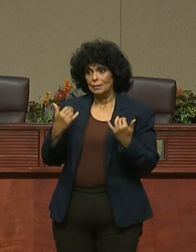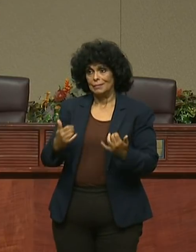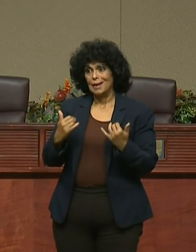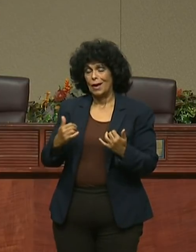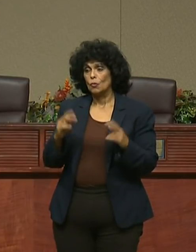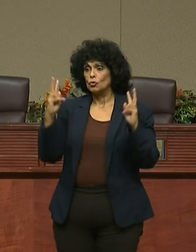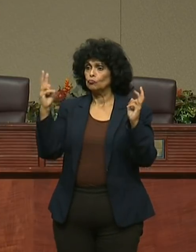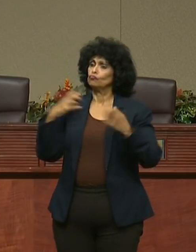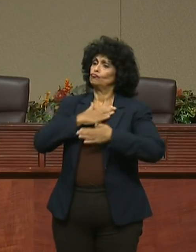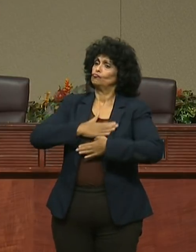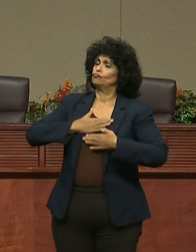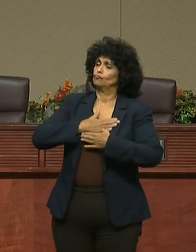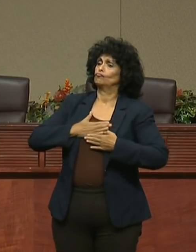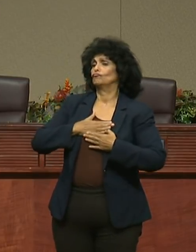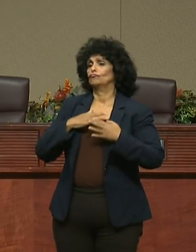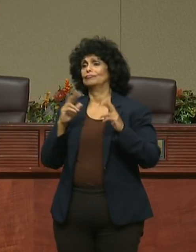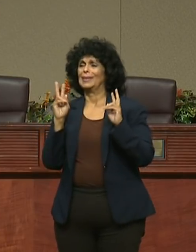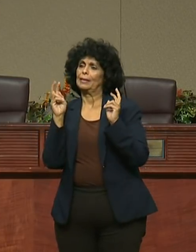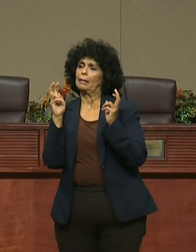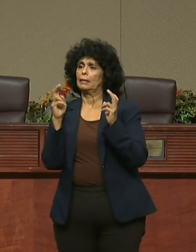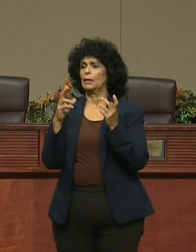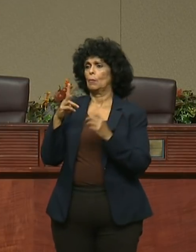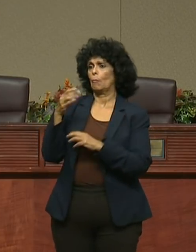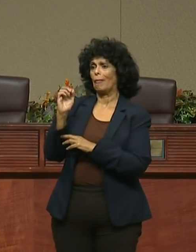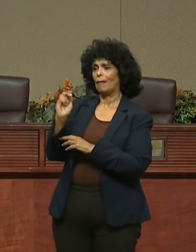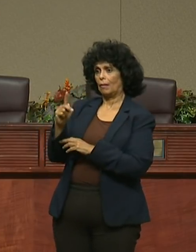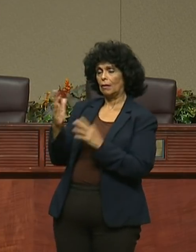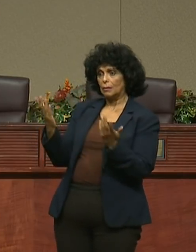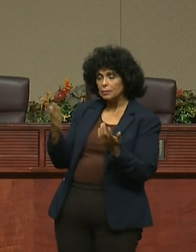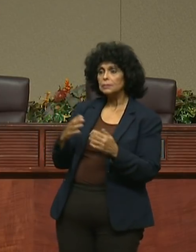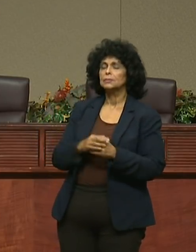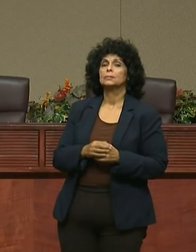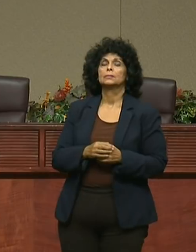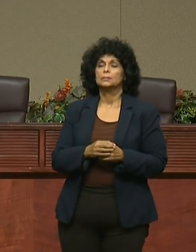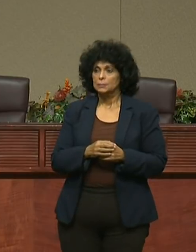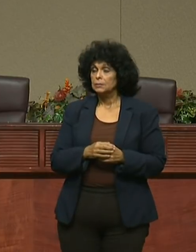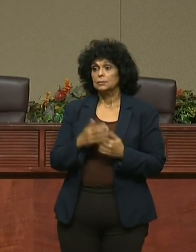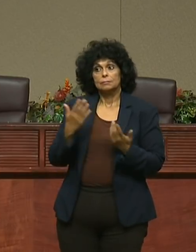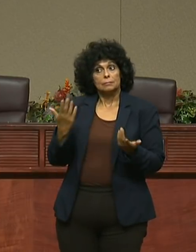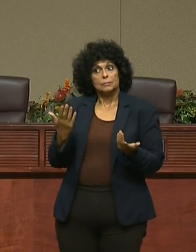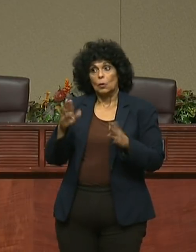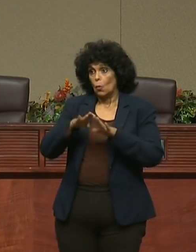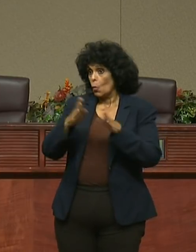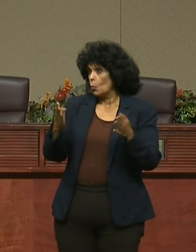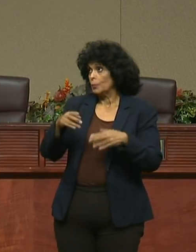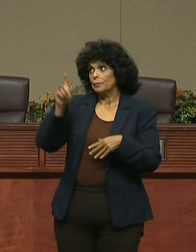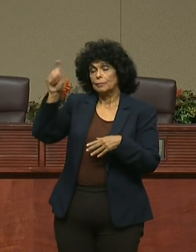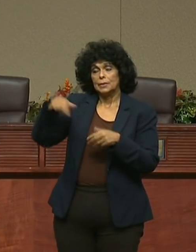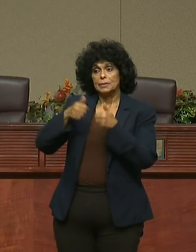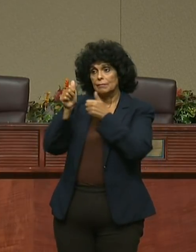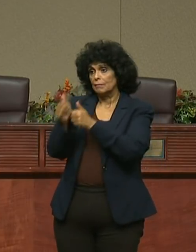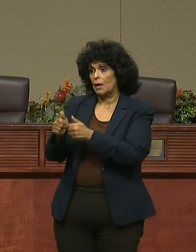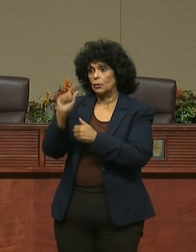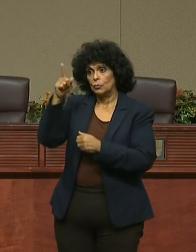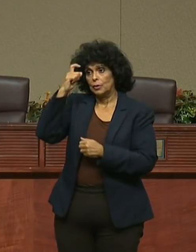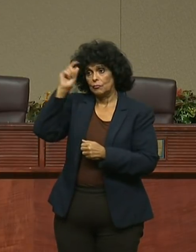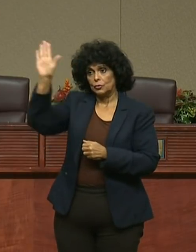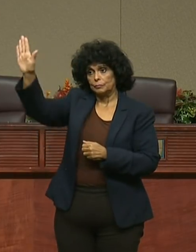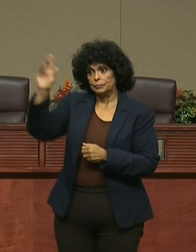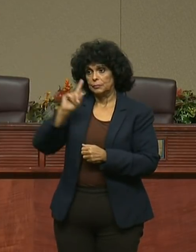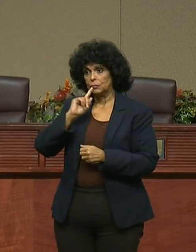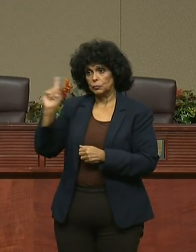governor may make some adjustments in his executive order. This next one comes from Steve Mort